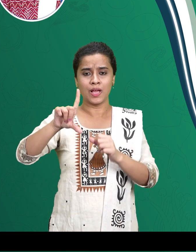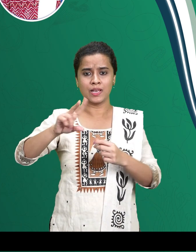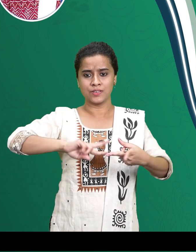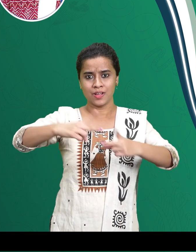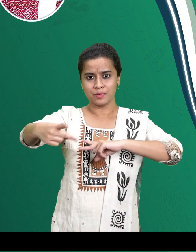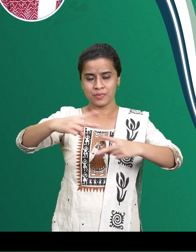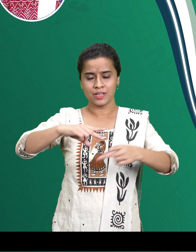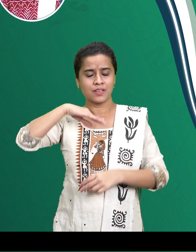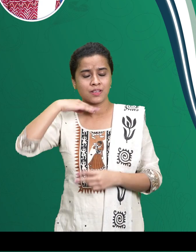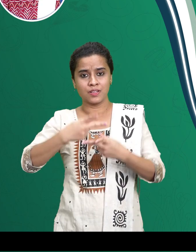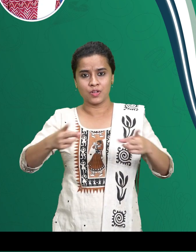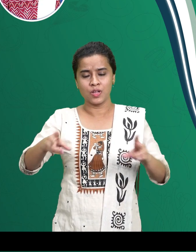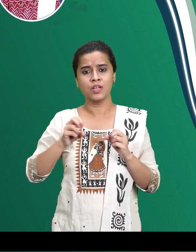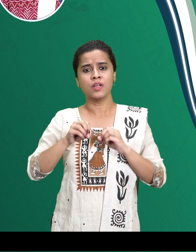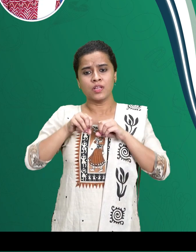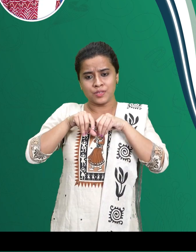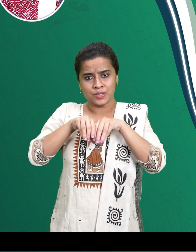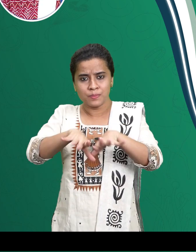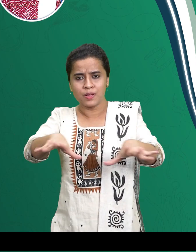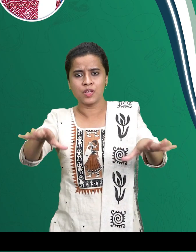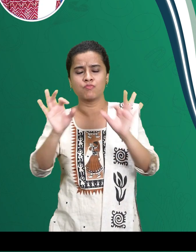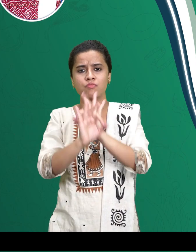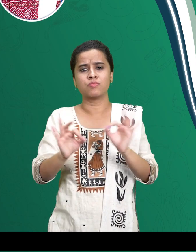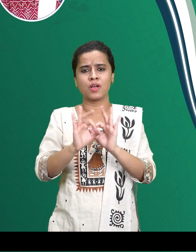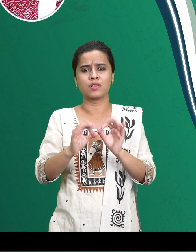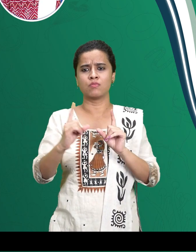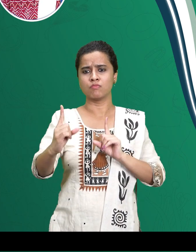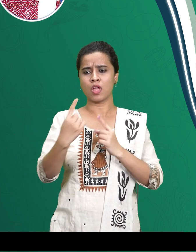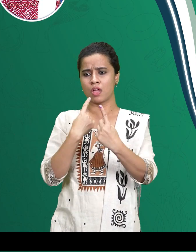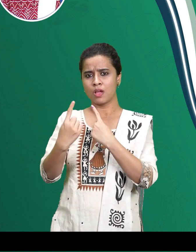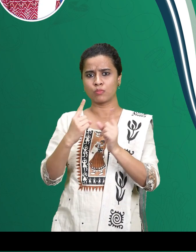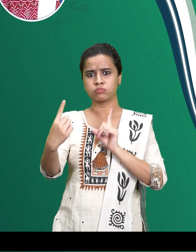Not Spread By Casual Physical Contact